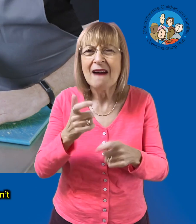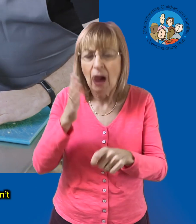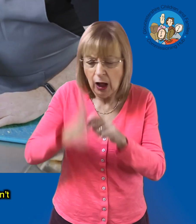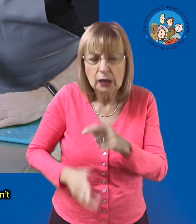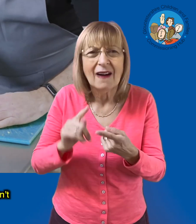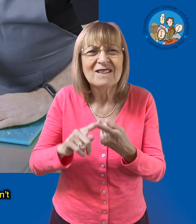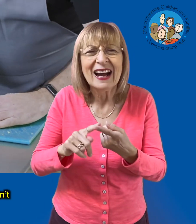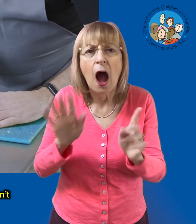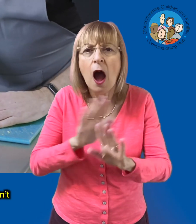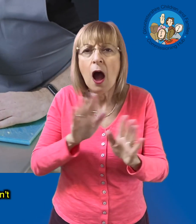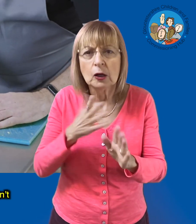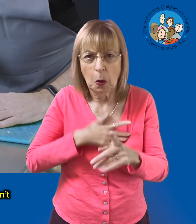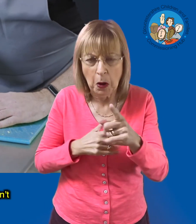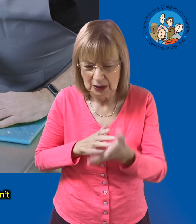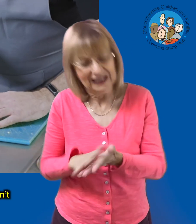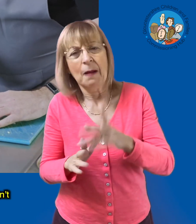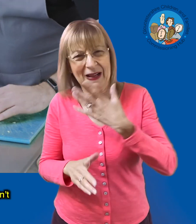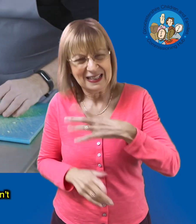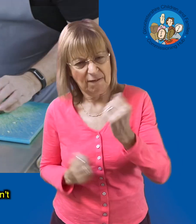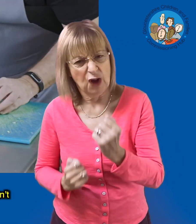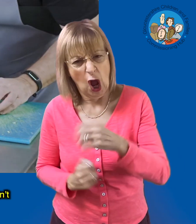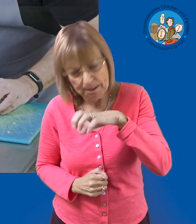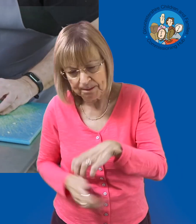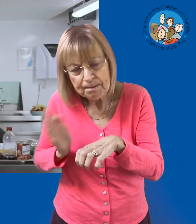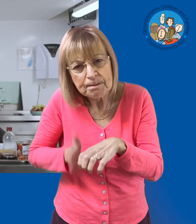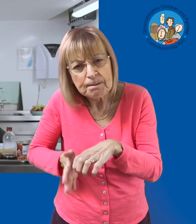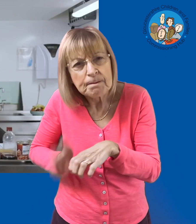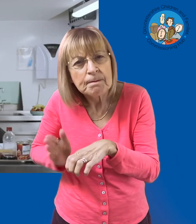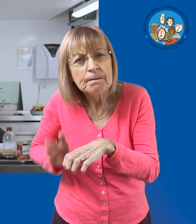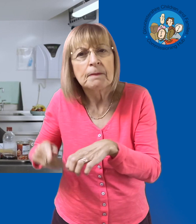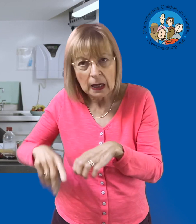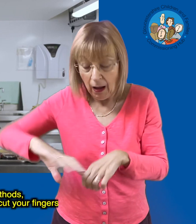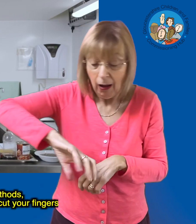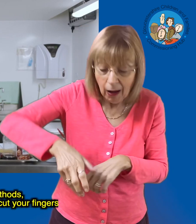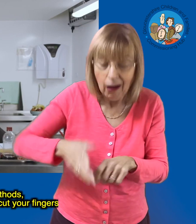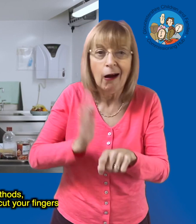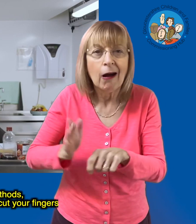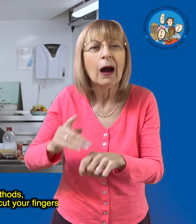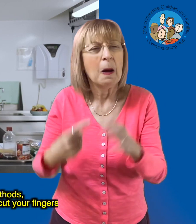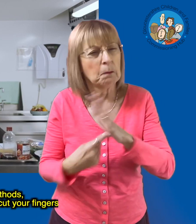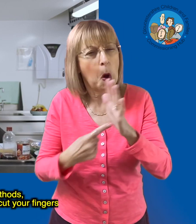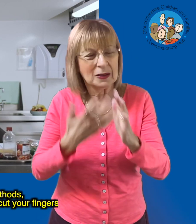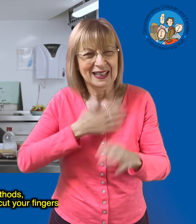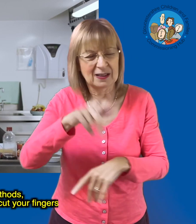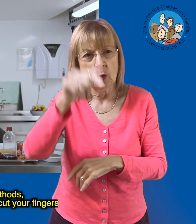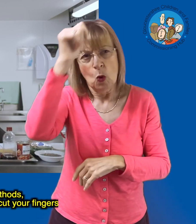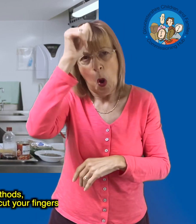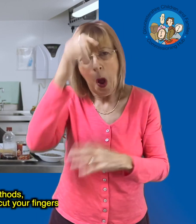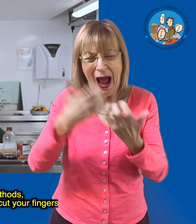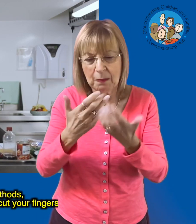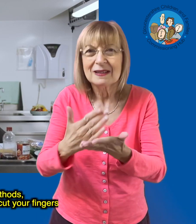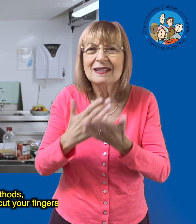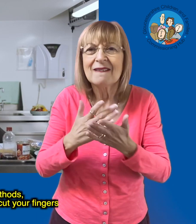Just be careful with your fingers, you don't want to slip and catch yourself. But this is why we use these claw and bridge methods,